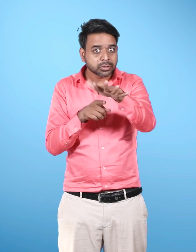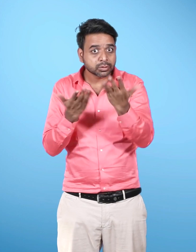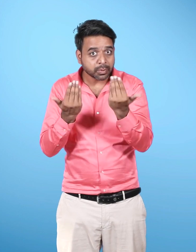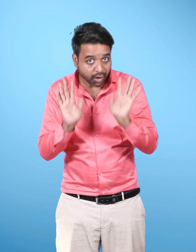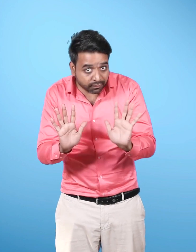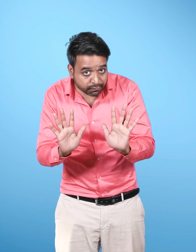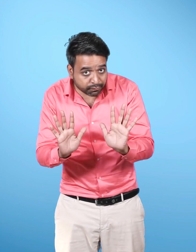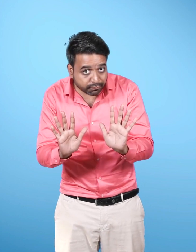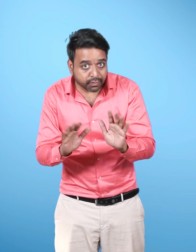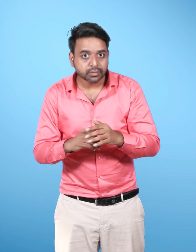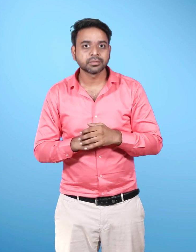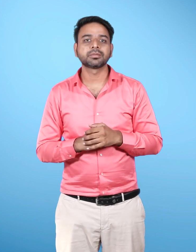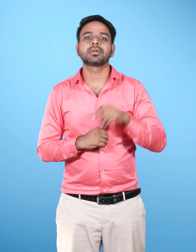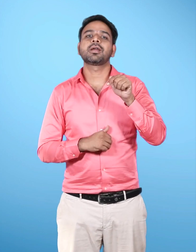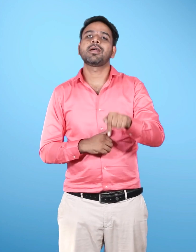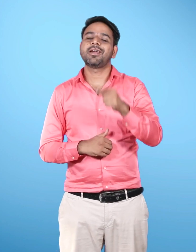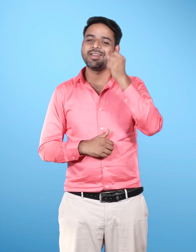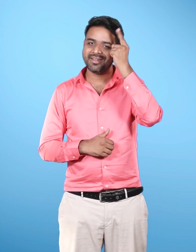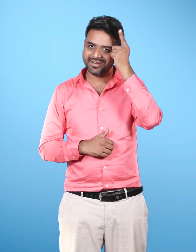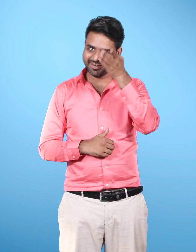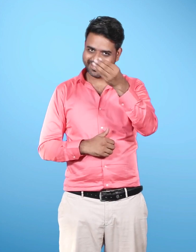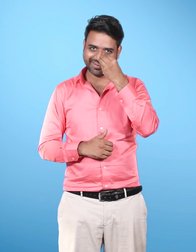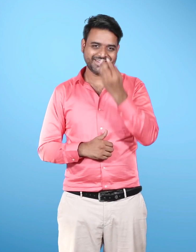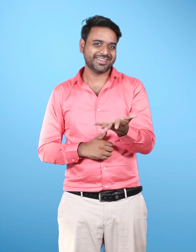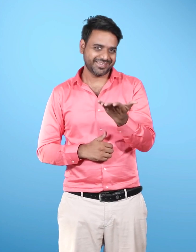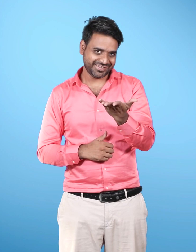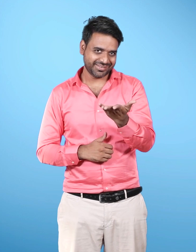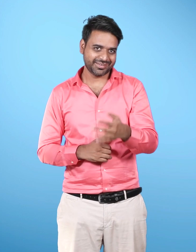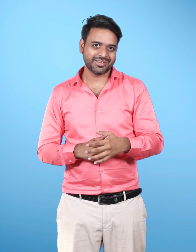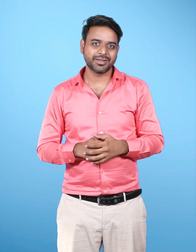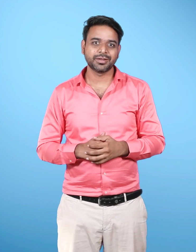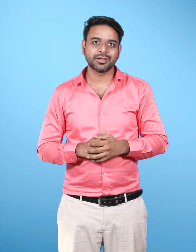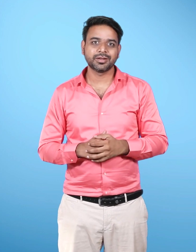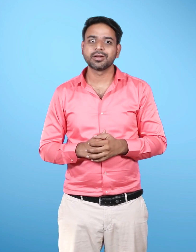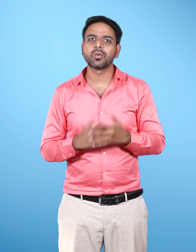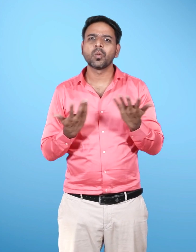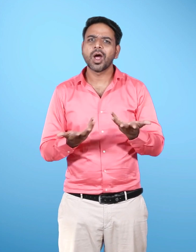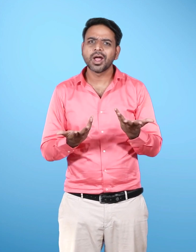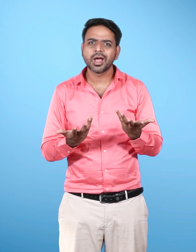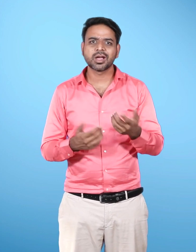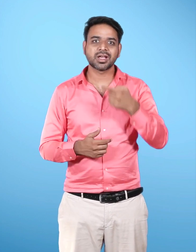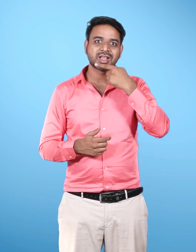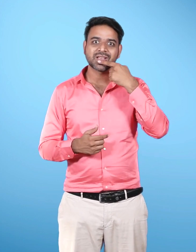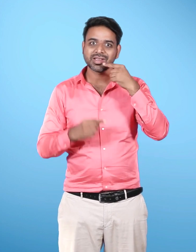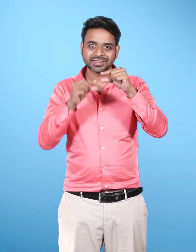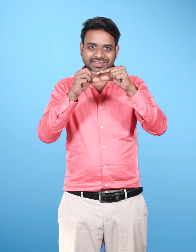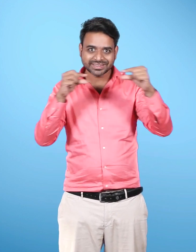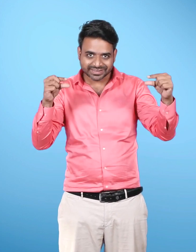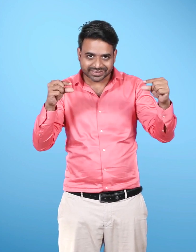Are they the conductors? It now seems easy to understand why copper, aluminium, and other metals are